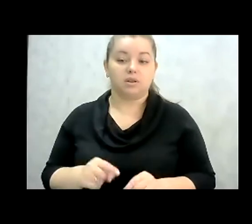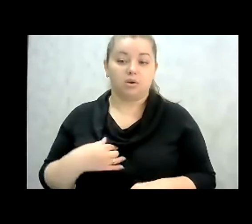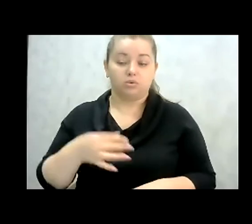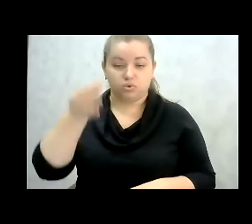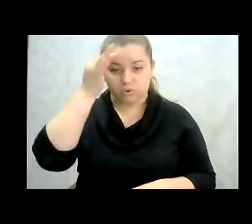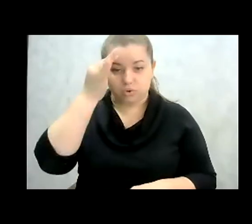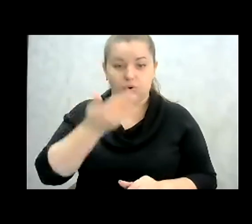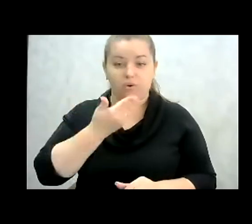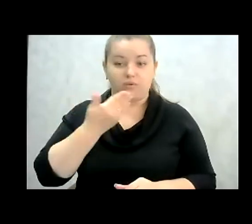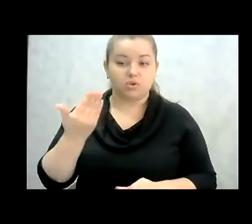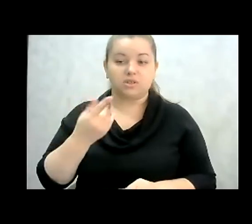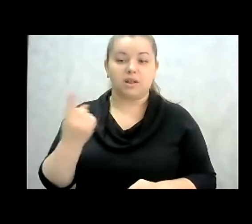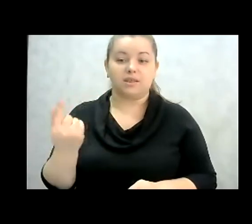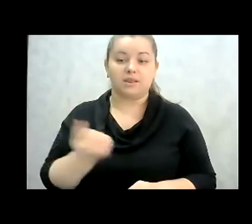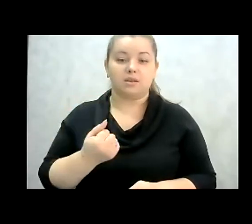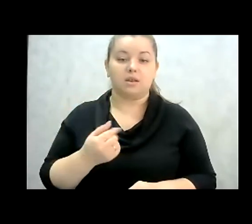day.